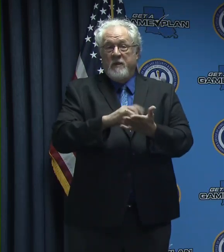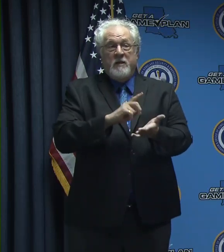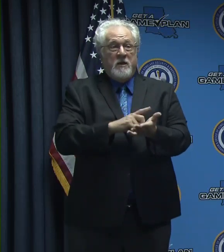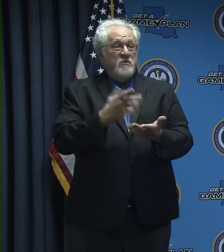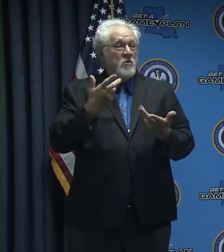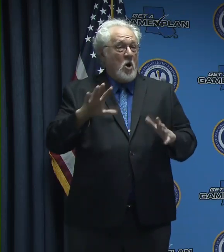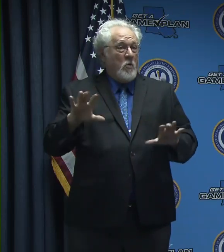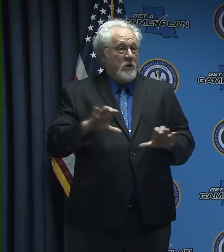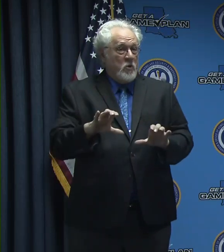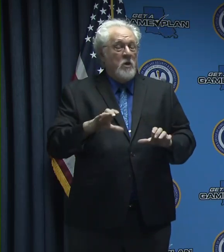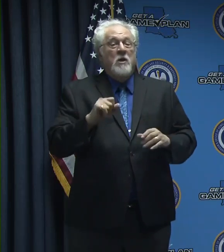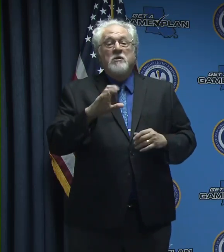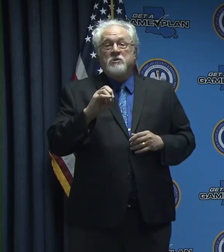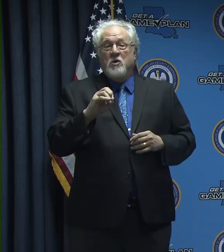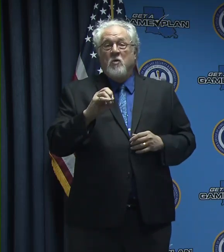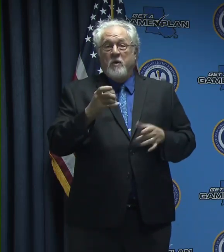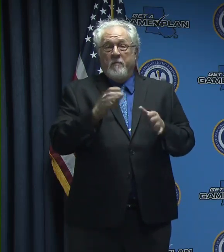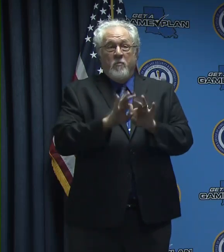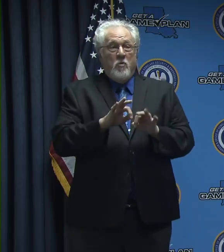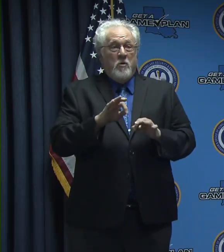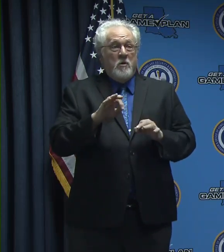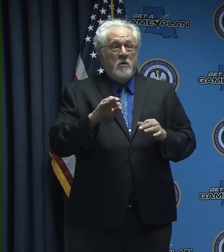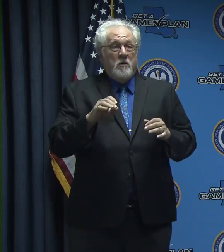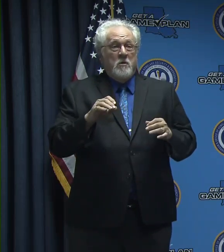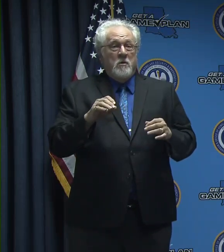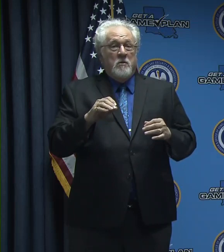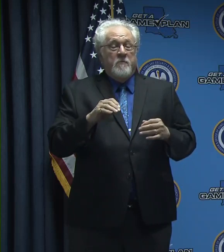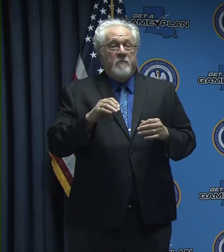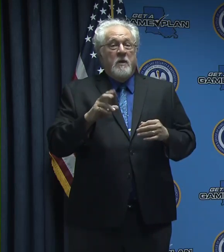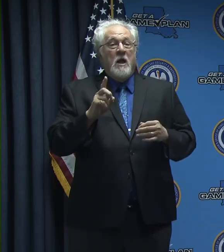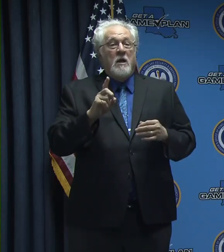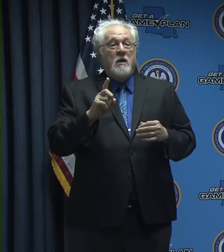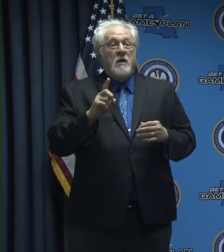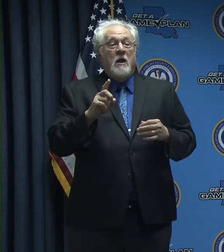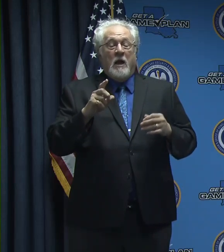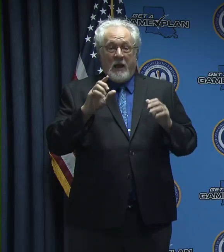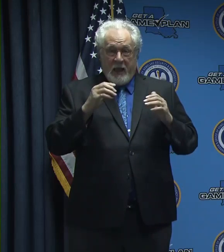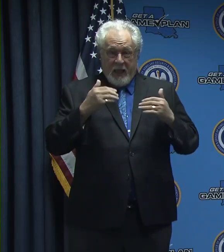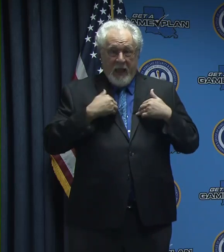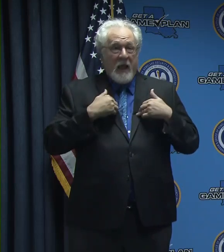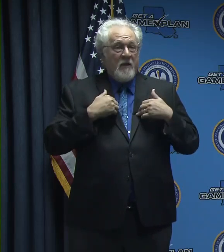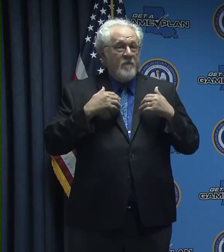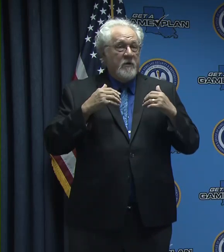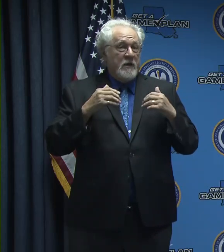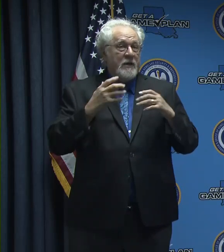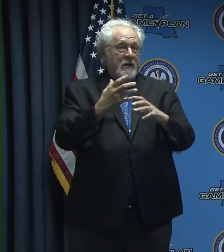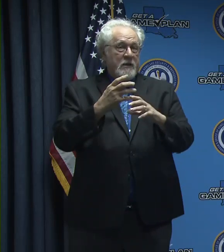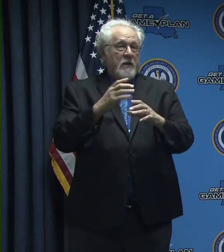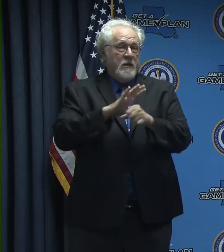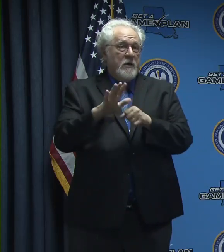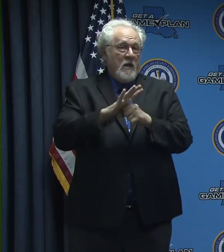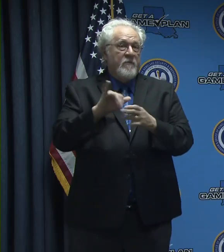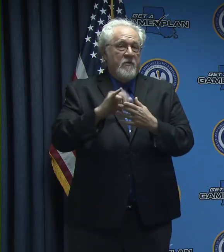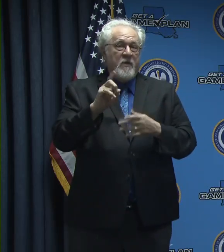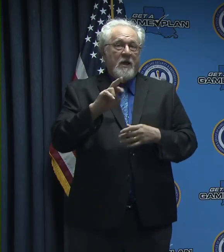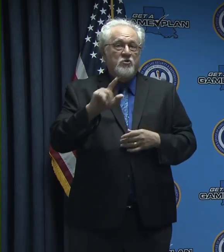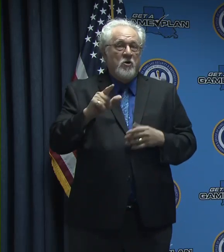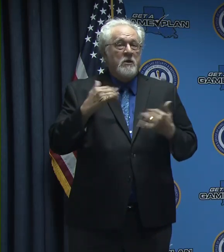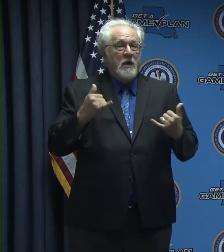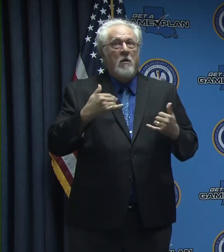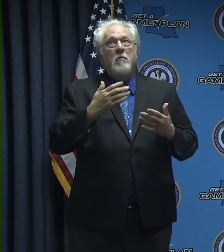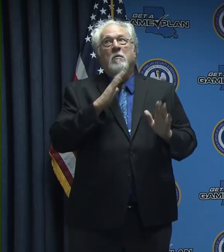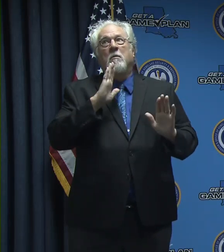doing, and so it's important that they have the ability to find this drug. And so I think it's a great thing that they're coming